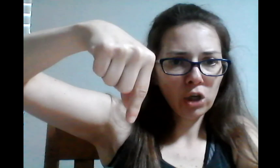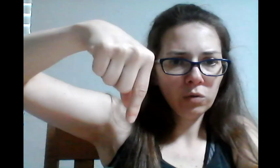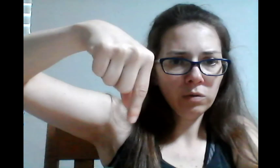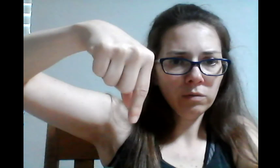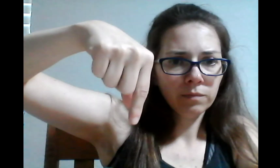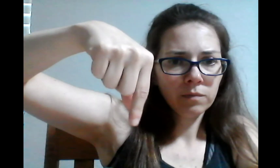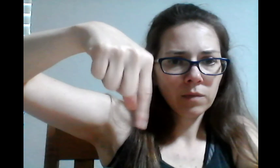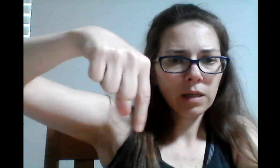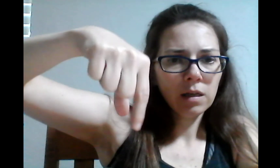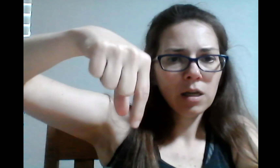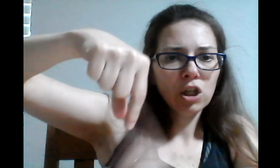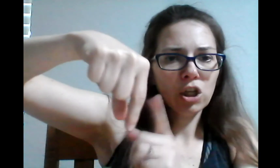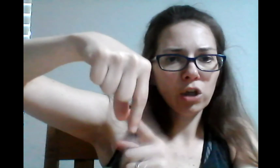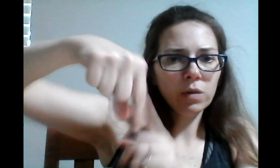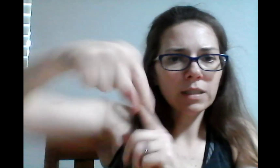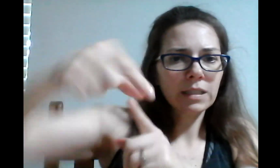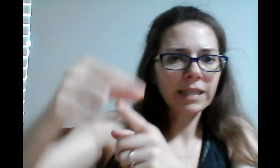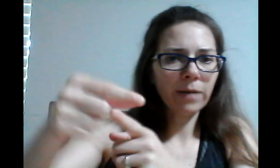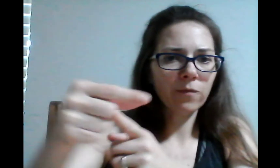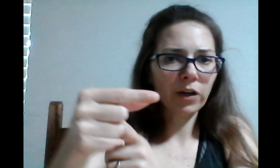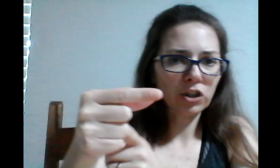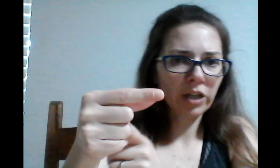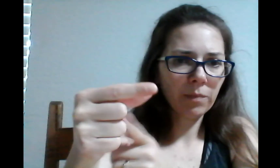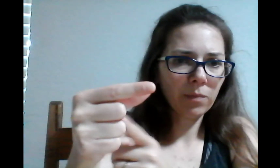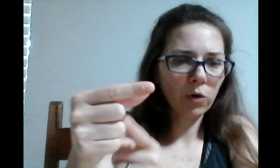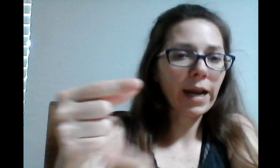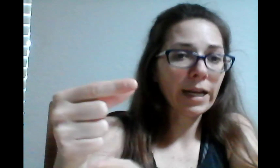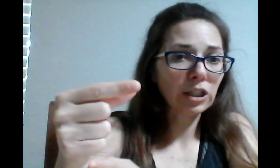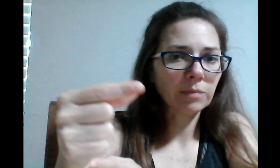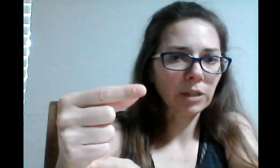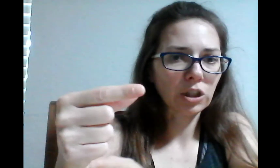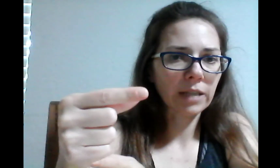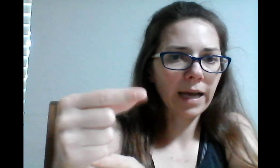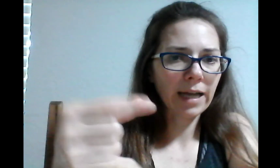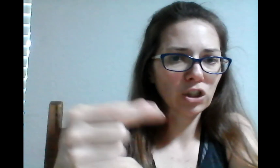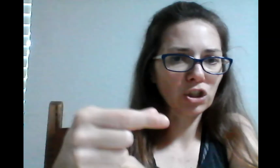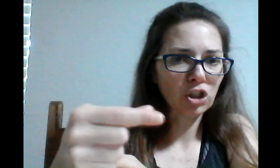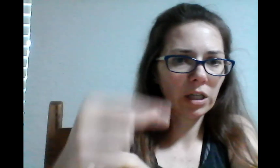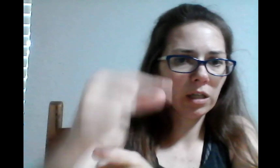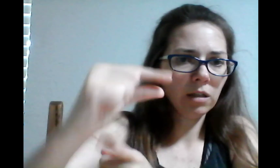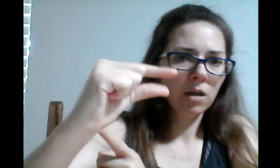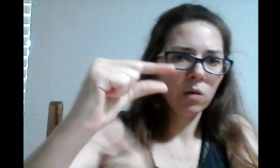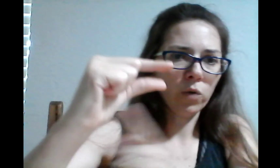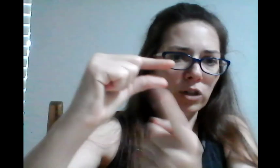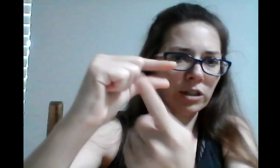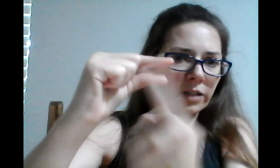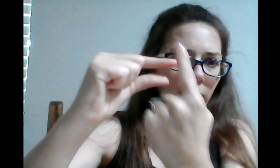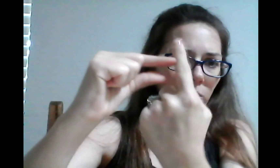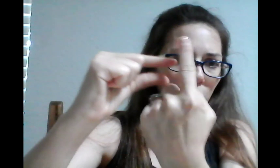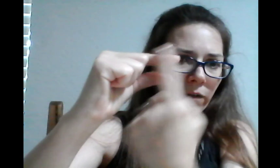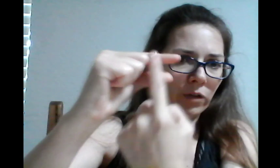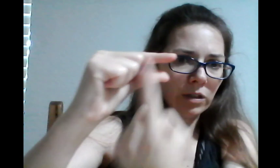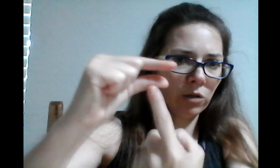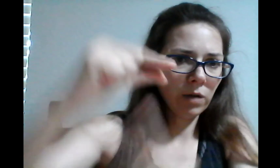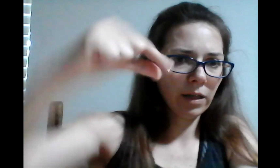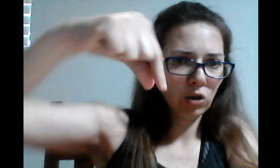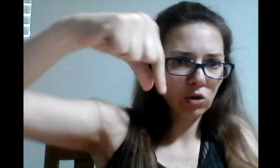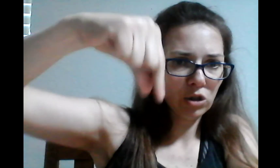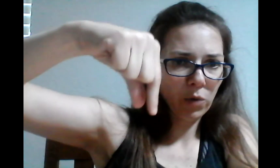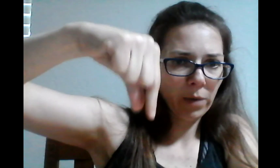Q. Q is the same finger shape or hand shape, I should say, as your G, where it looks like where you have these two, and then you just point, but